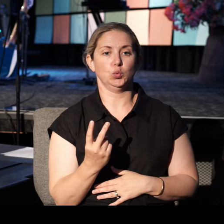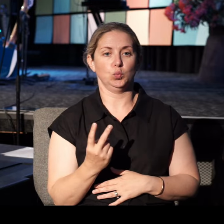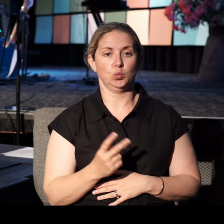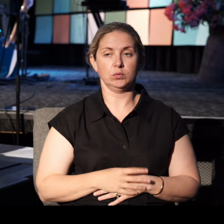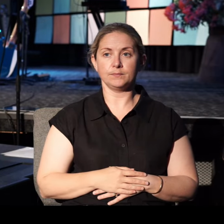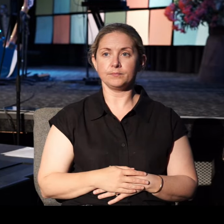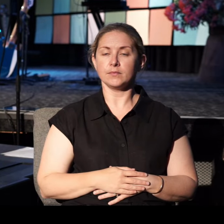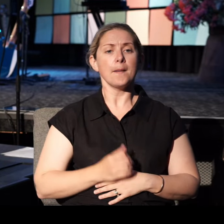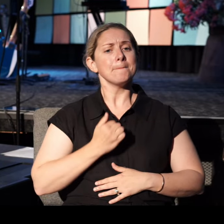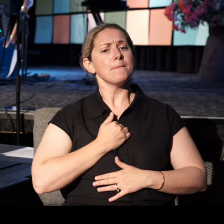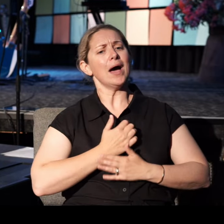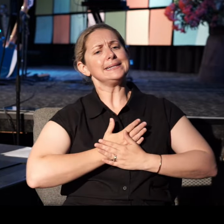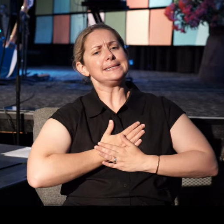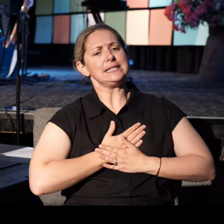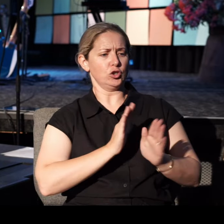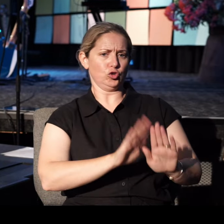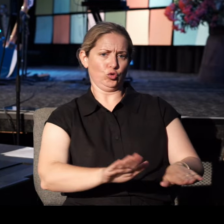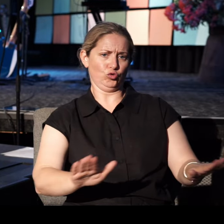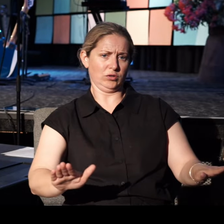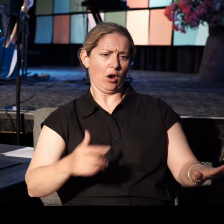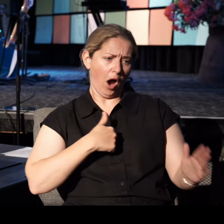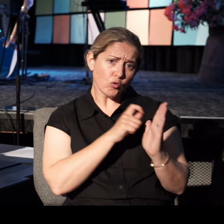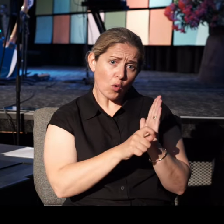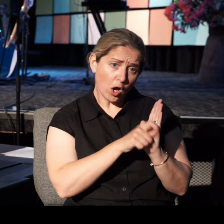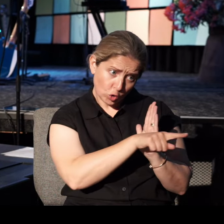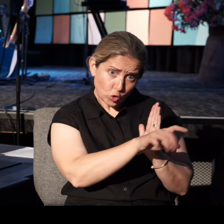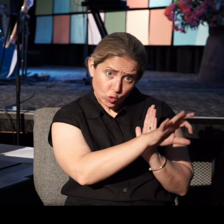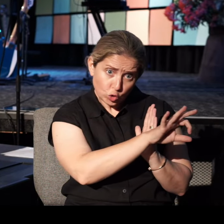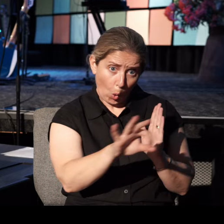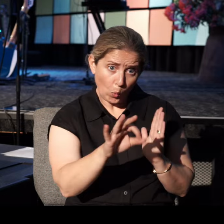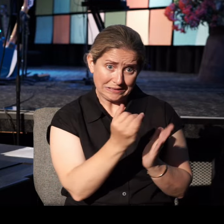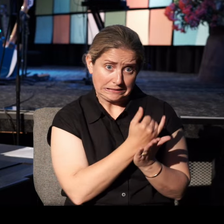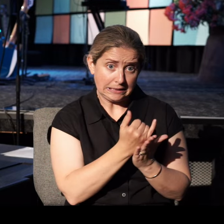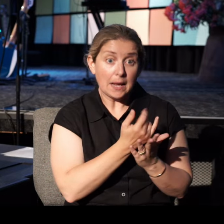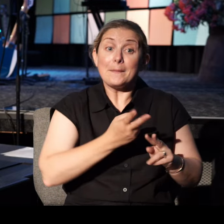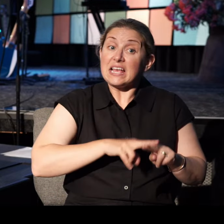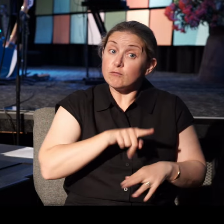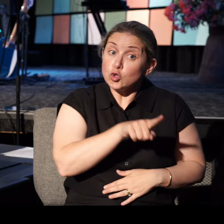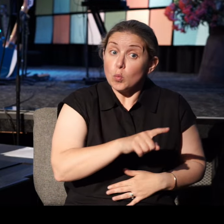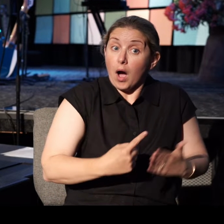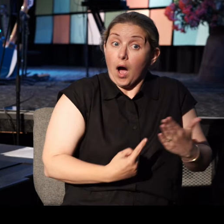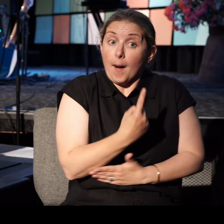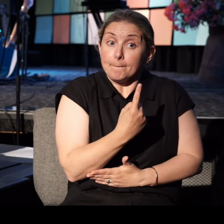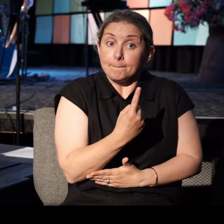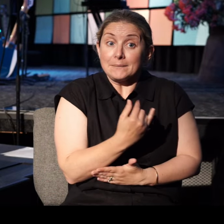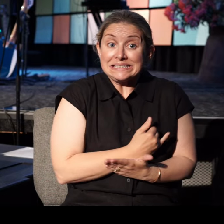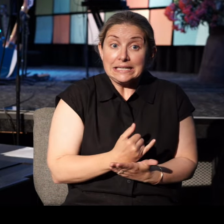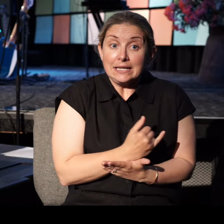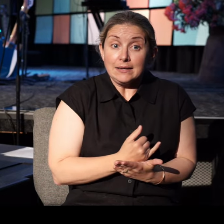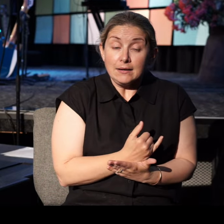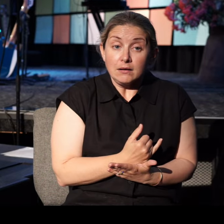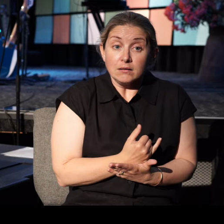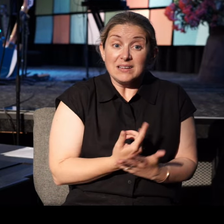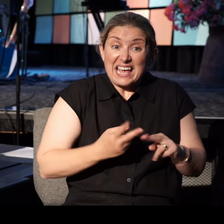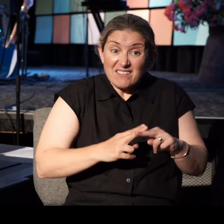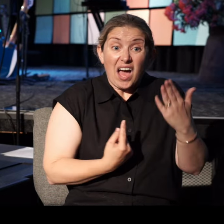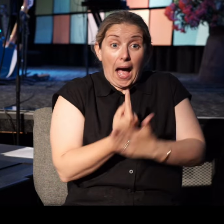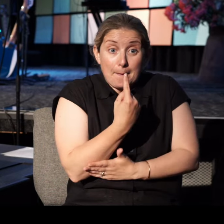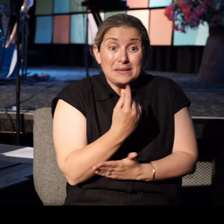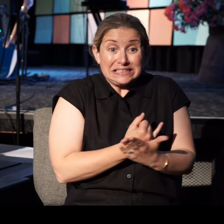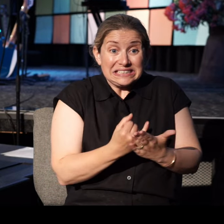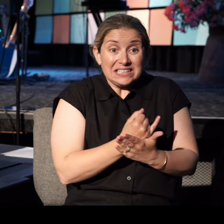My dear children, I write this to you so that you will not sin, but if anyone does sin, we have an advocate with the Father, Jesus Christ, the righteous